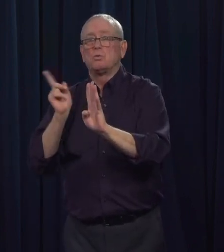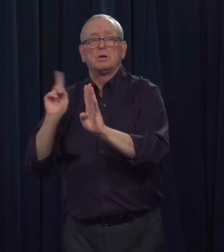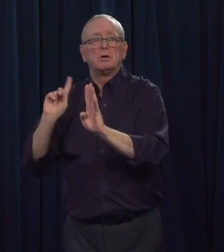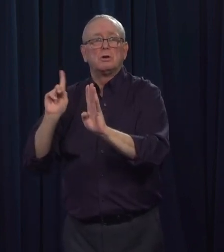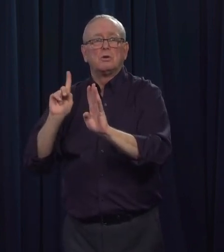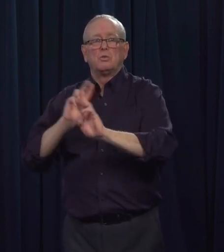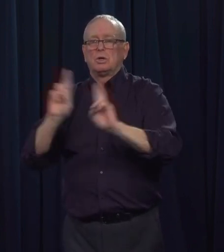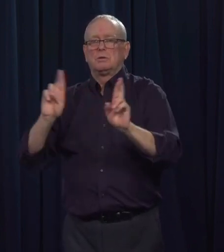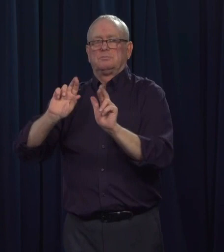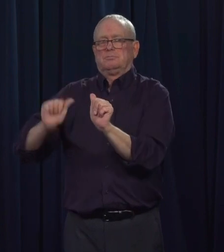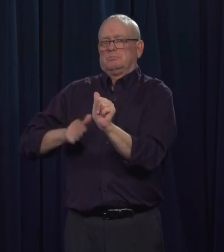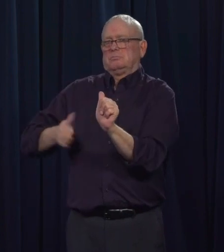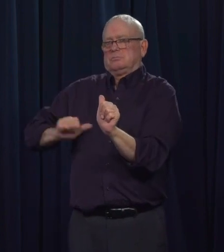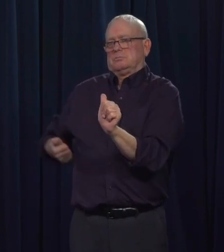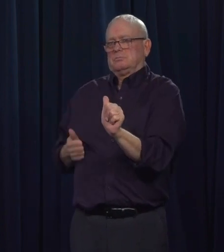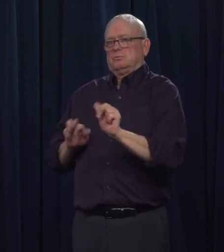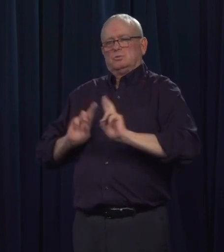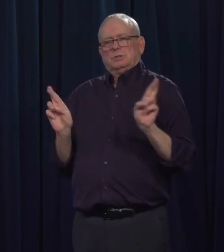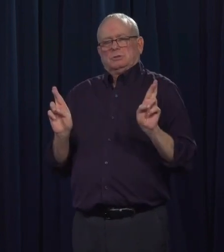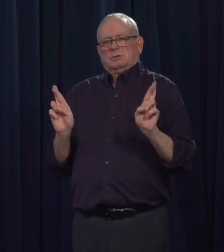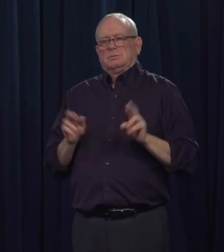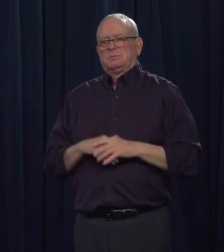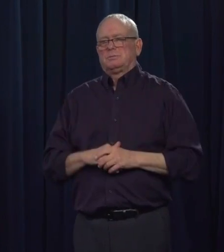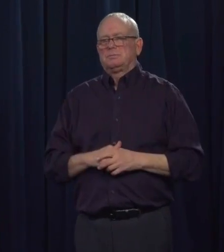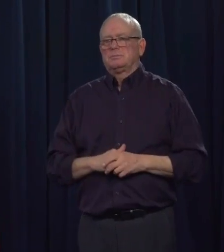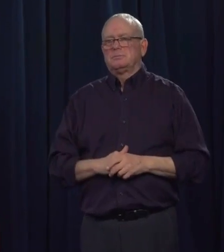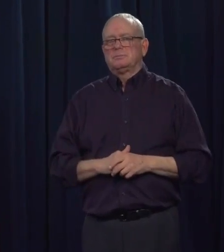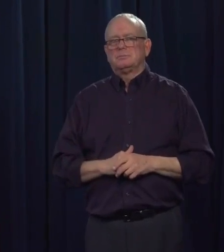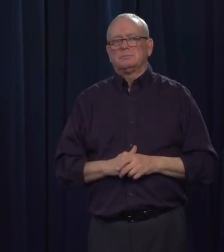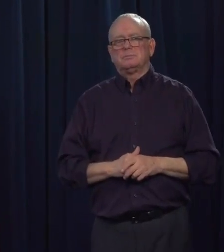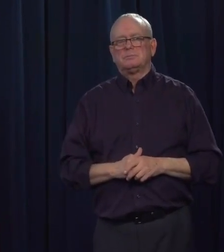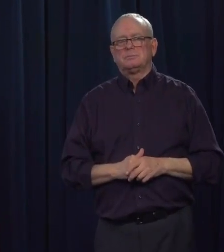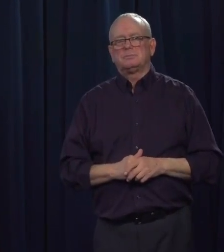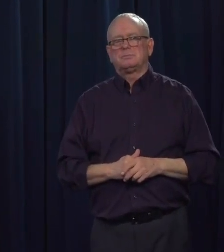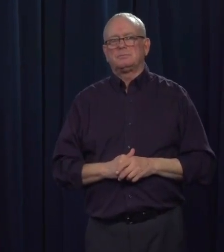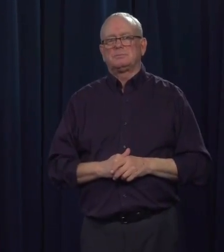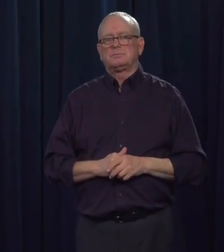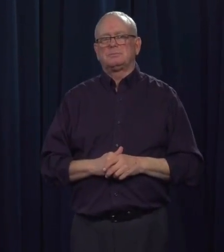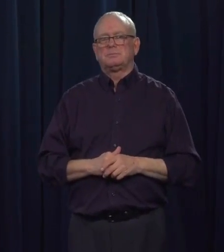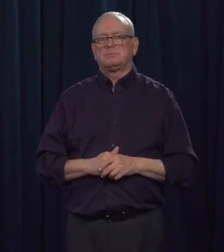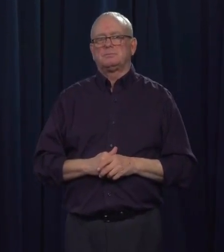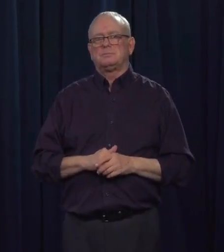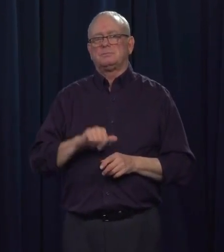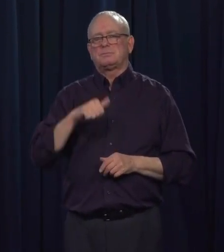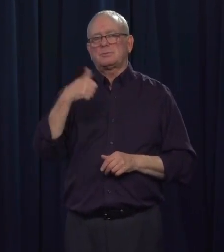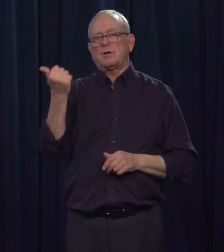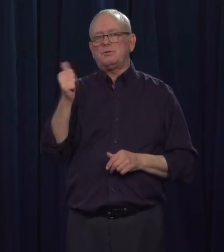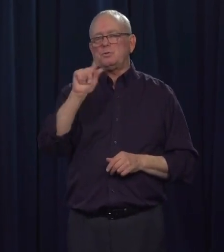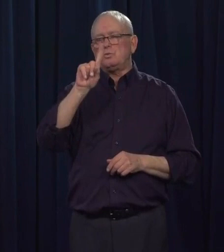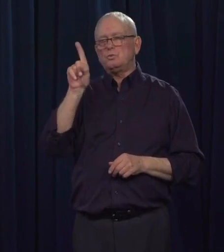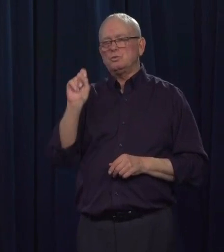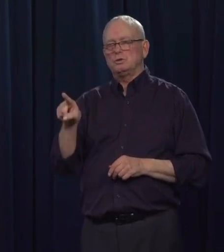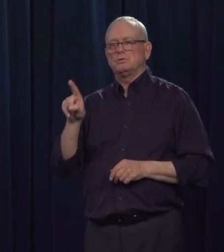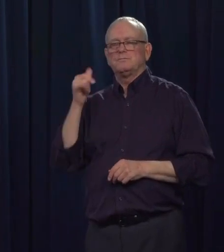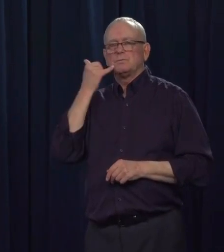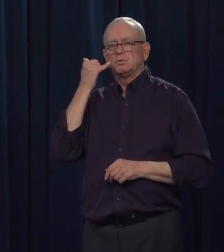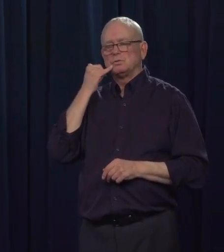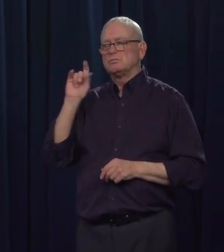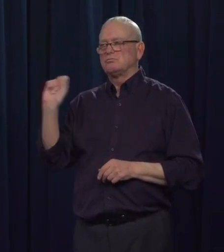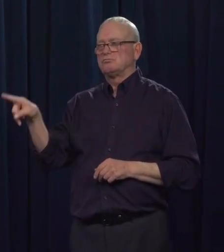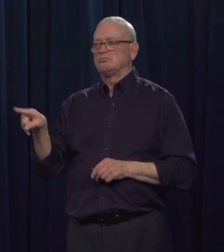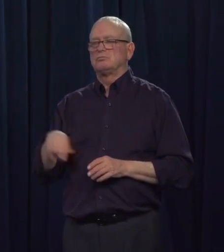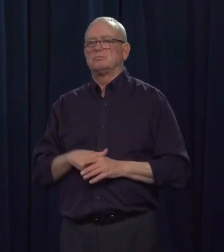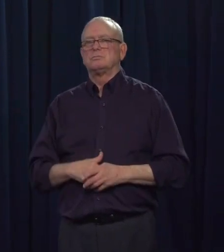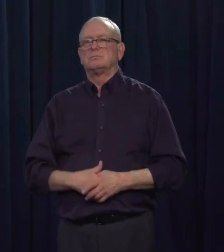I know, Dr. Hinshaw, you were asked last week your thoughts on oil sands work sites, and you said that at the